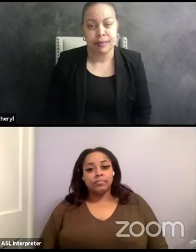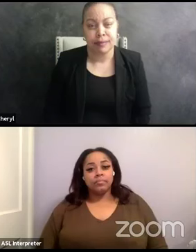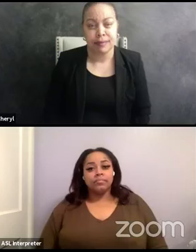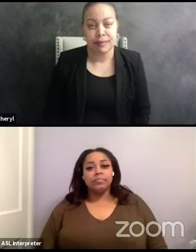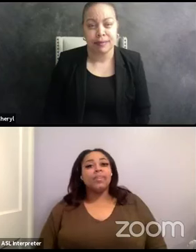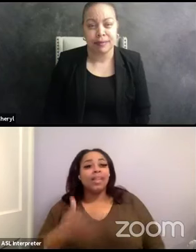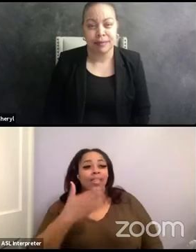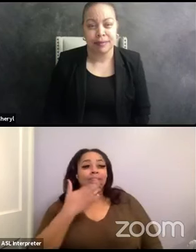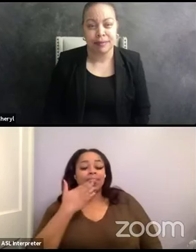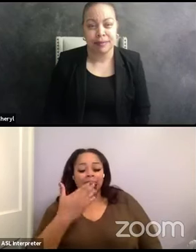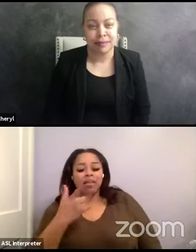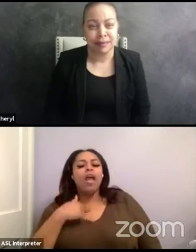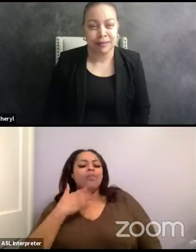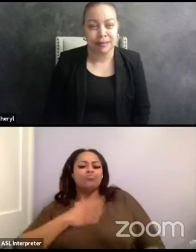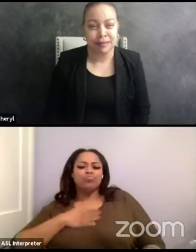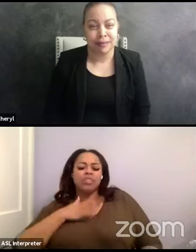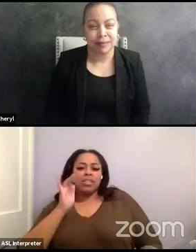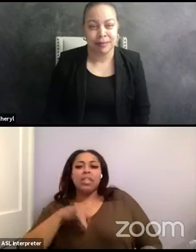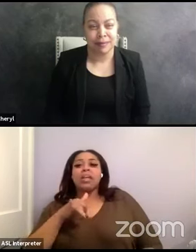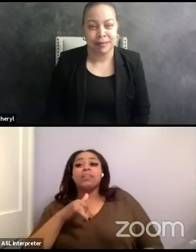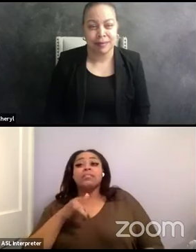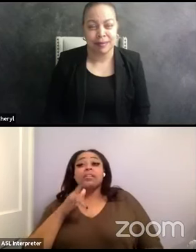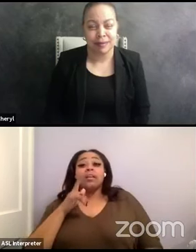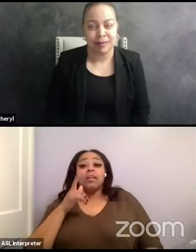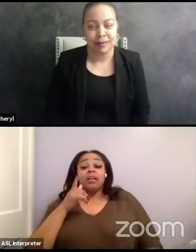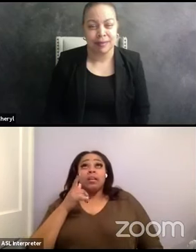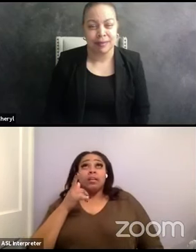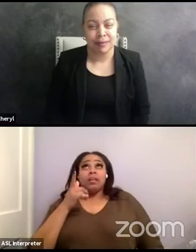Thank you for that. I appreciate it. Because